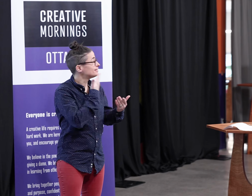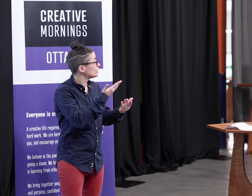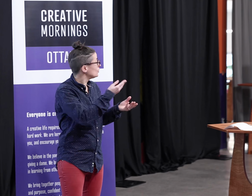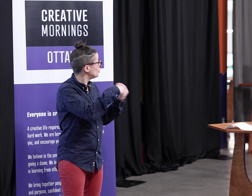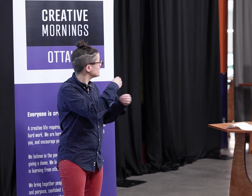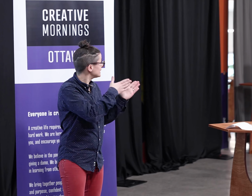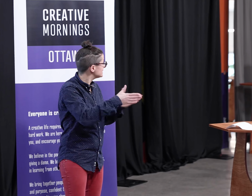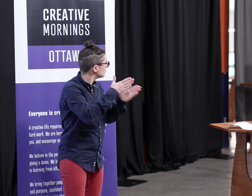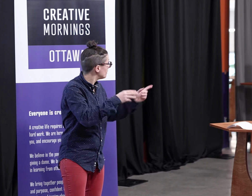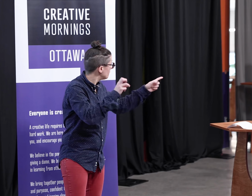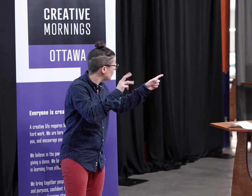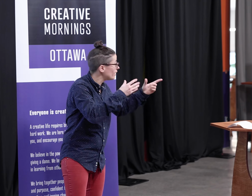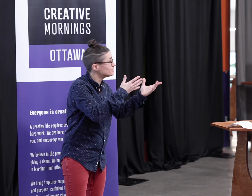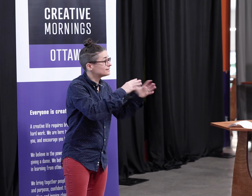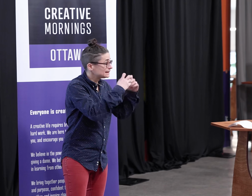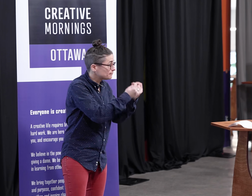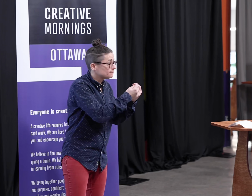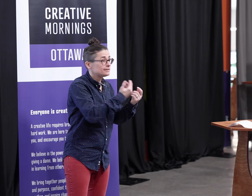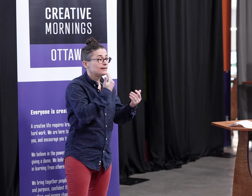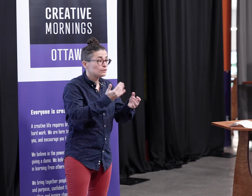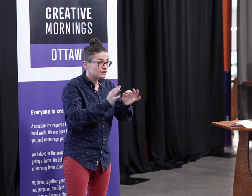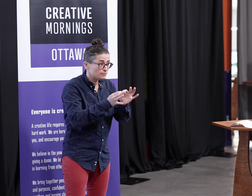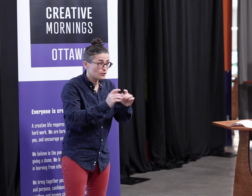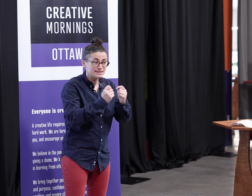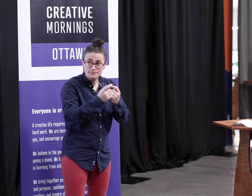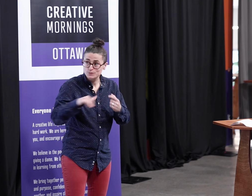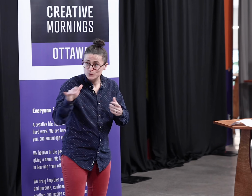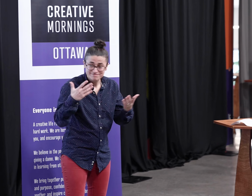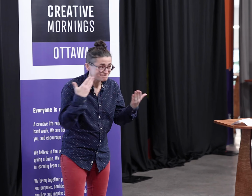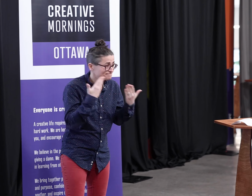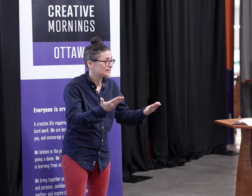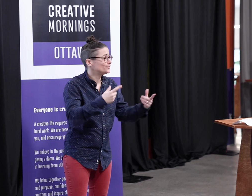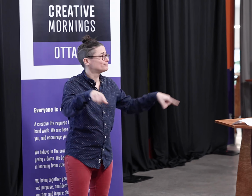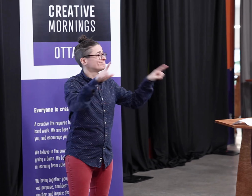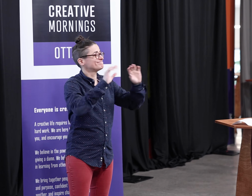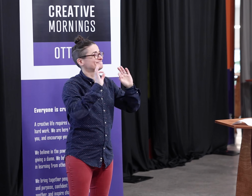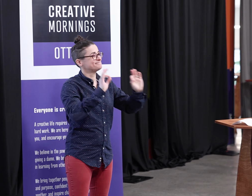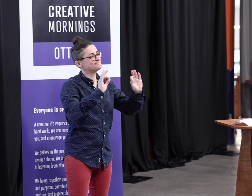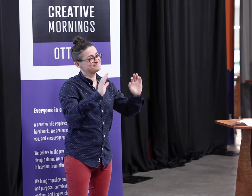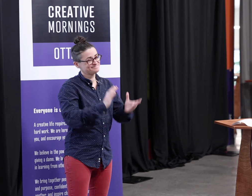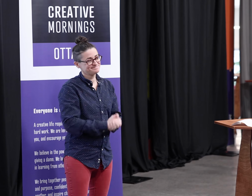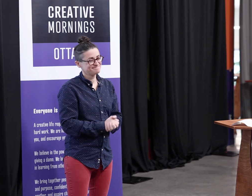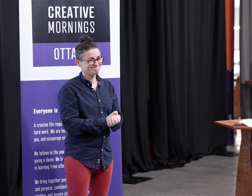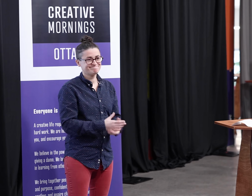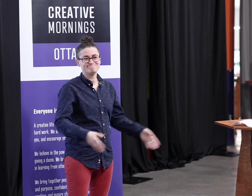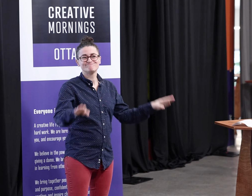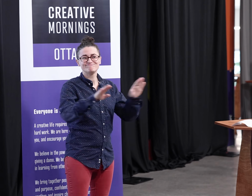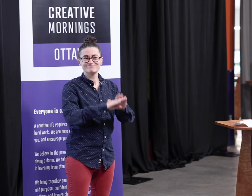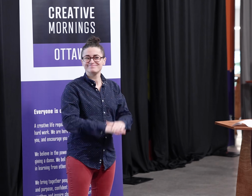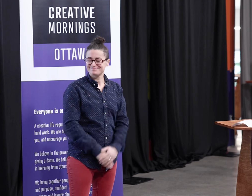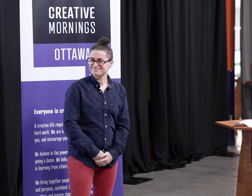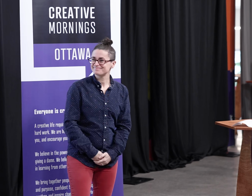So thanks, everyone. Thanks for participating. Thanks for being here. Thanks to the organizers. Thank you, Marwan, for the invitation. And thank you to